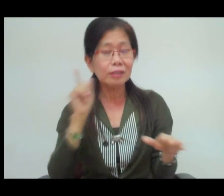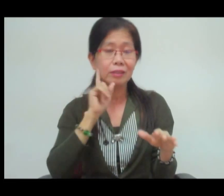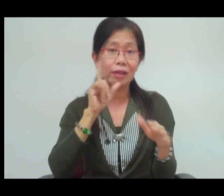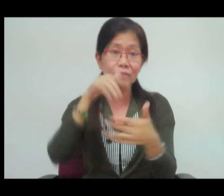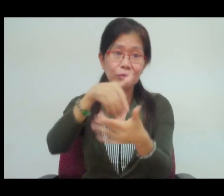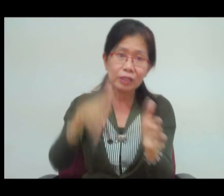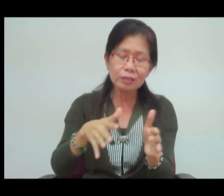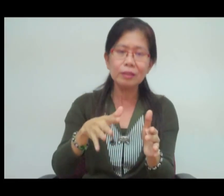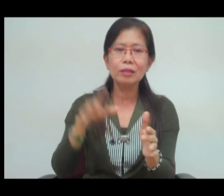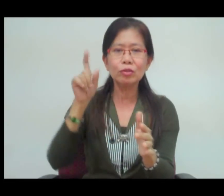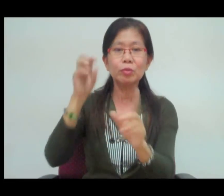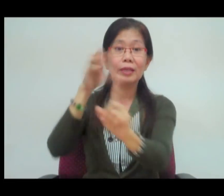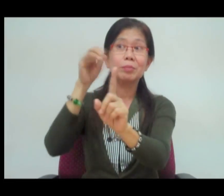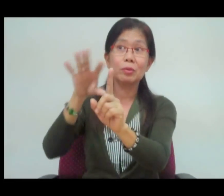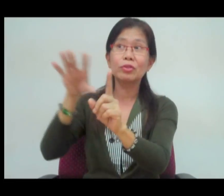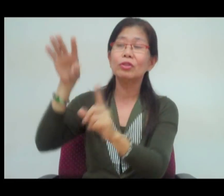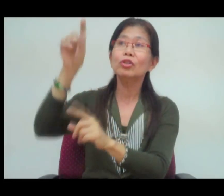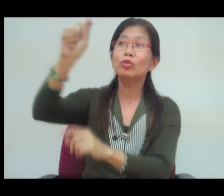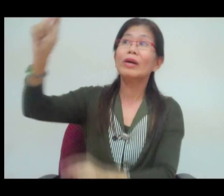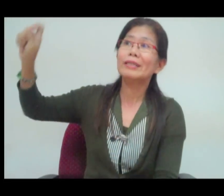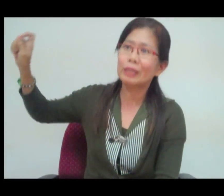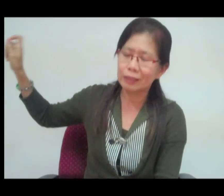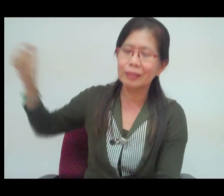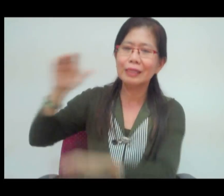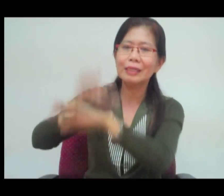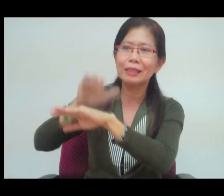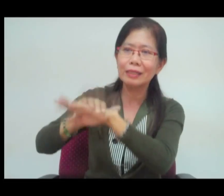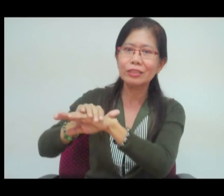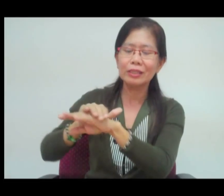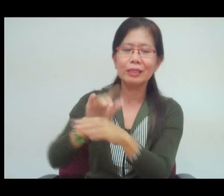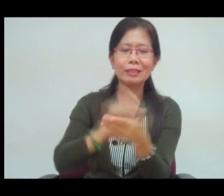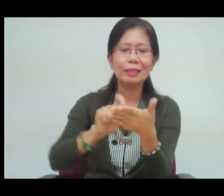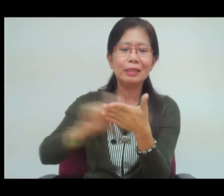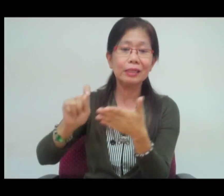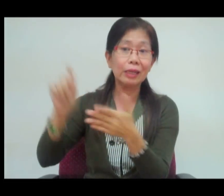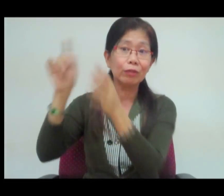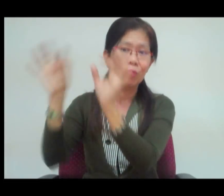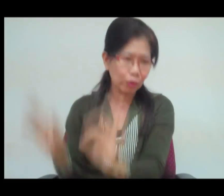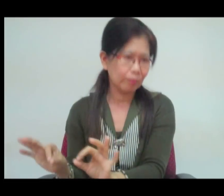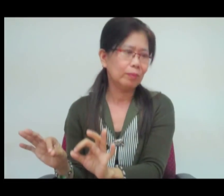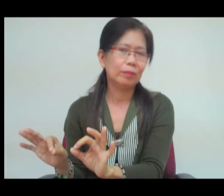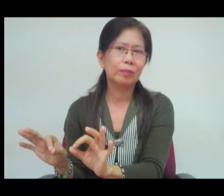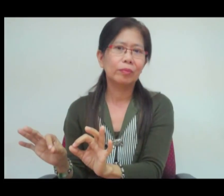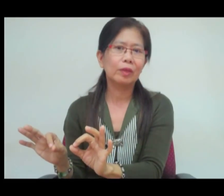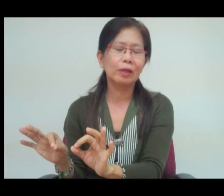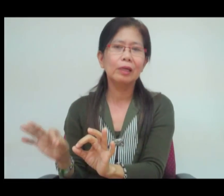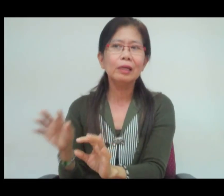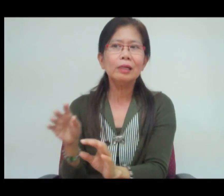deaf students should be exposed to writing English in its written form. Okay,